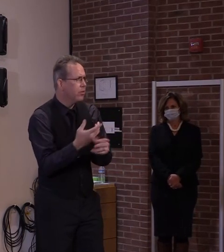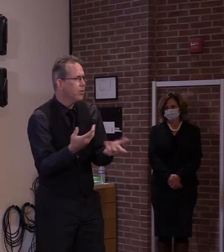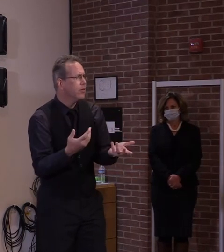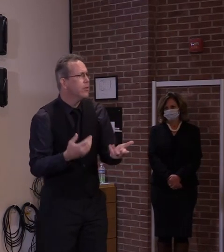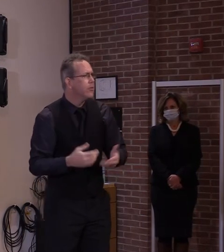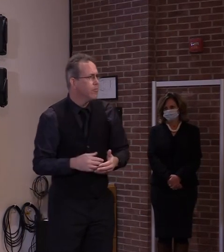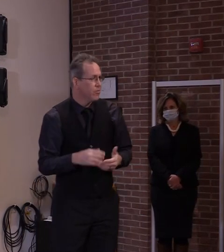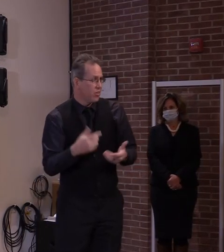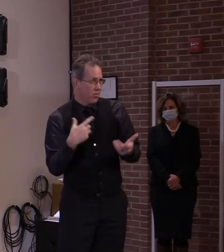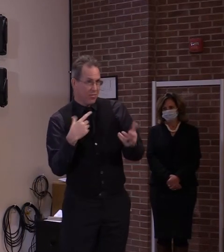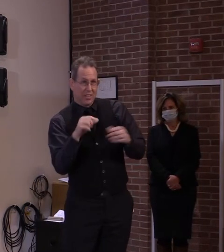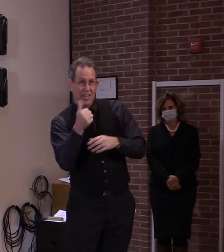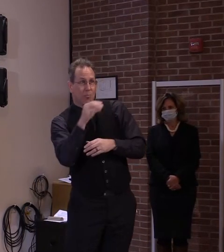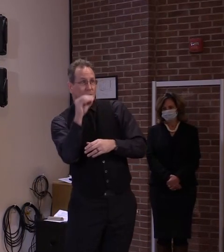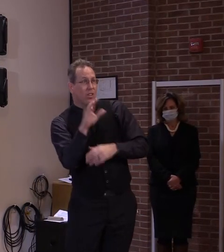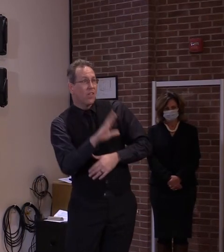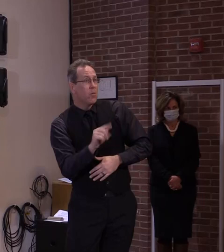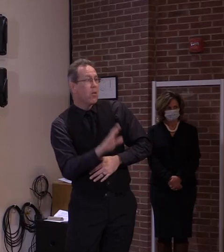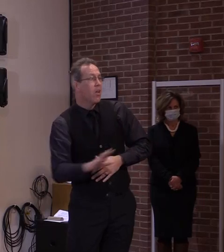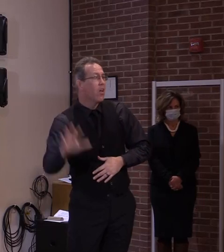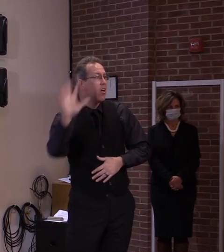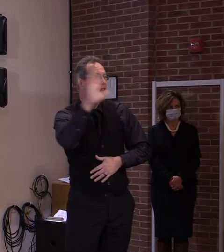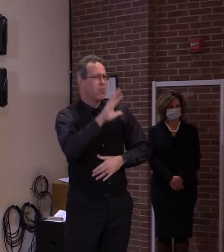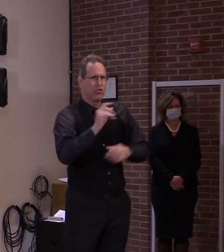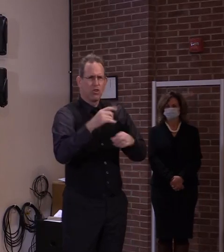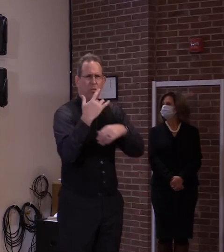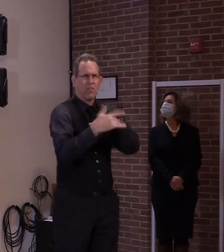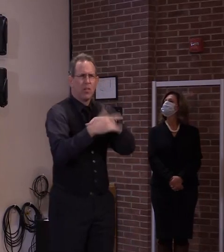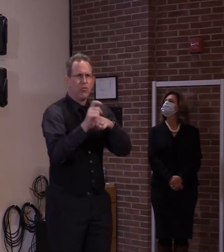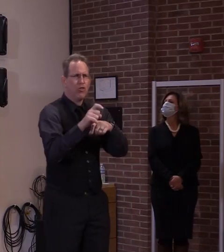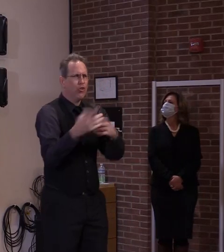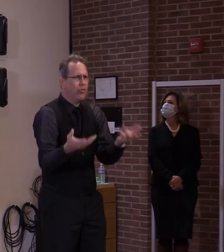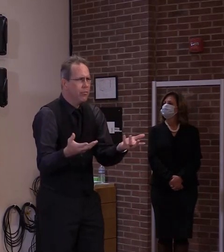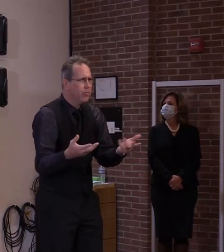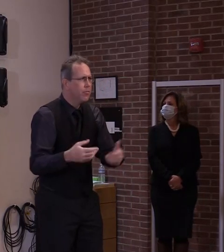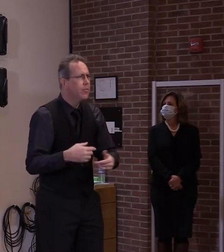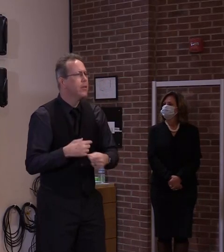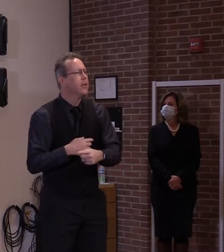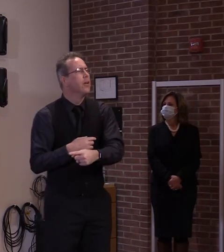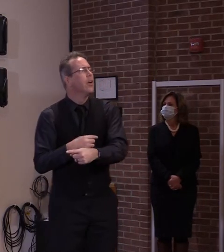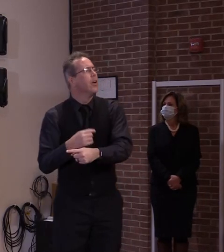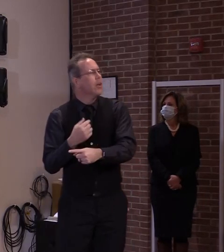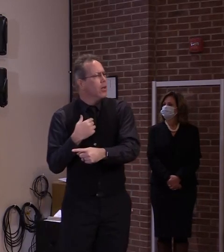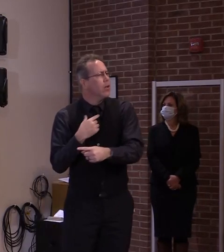No, I think we have planned sufficiently. Now, we know that Chittenden County,